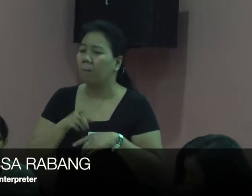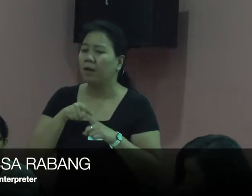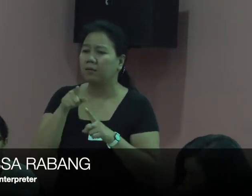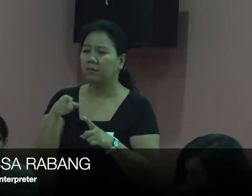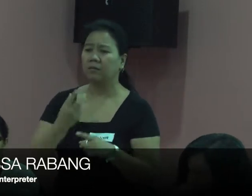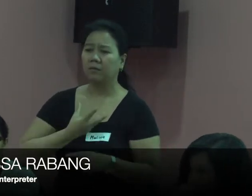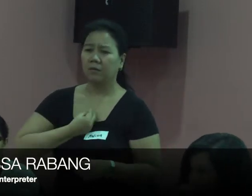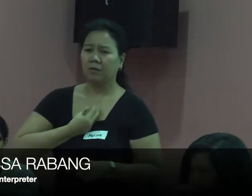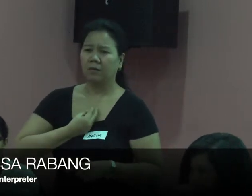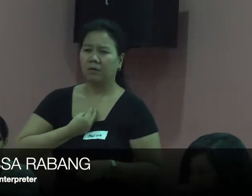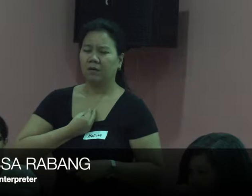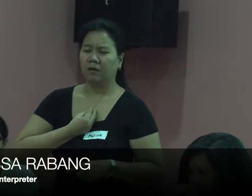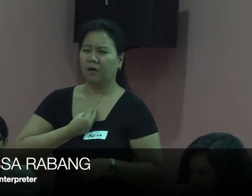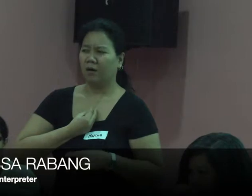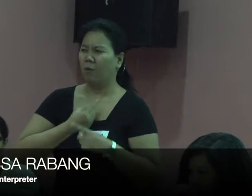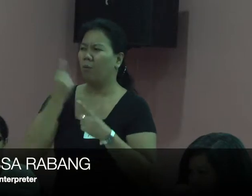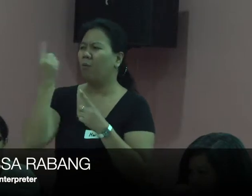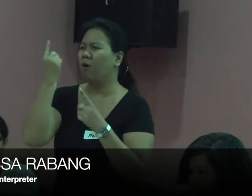Yun din, yung about